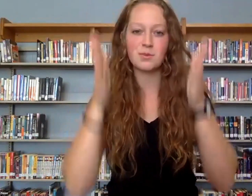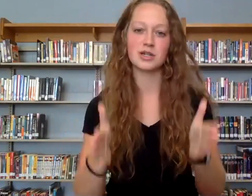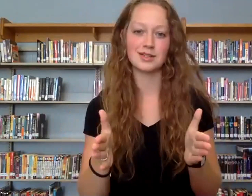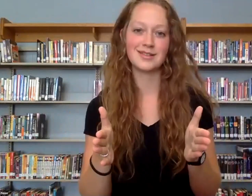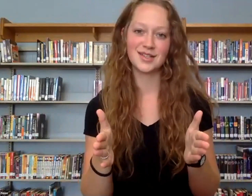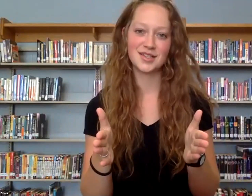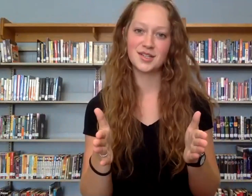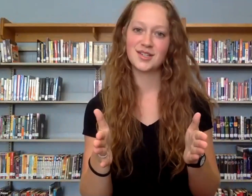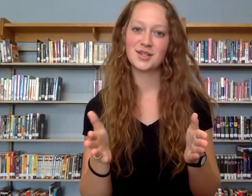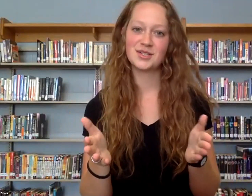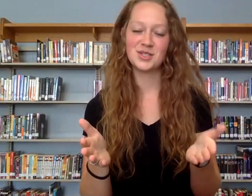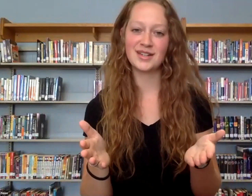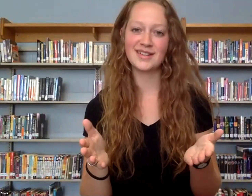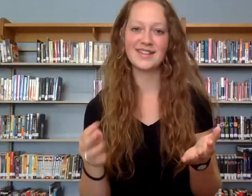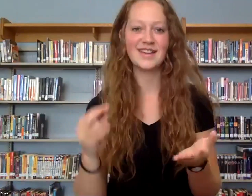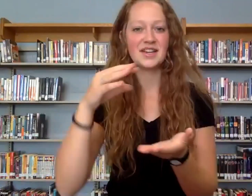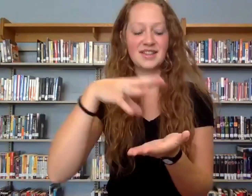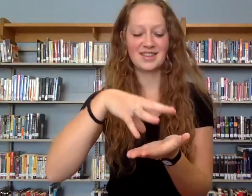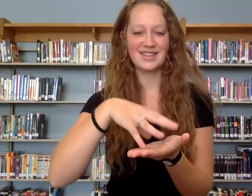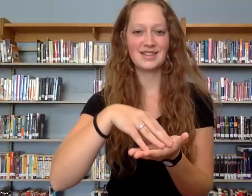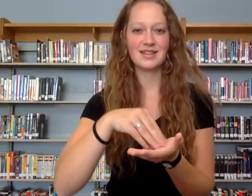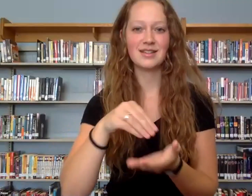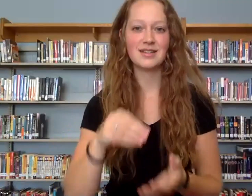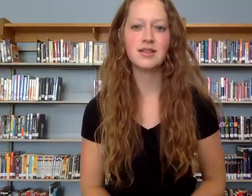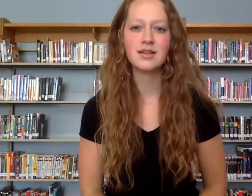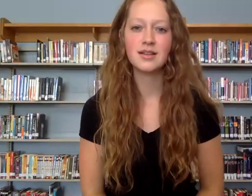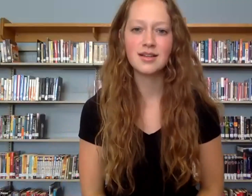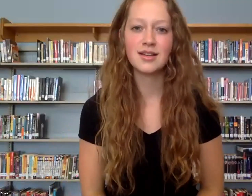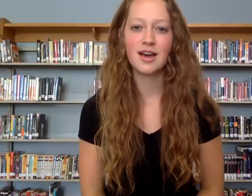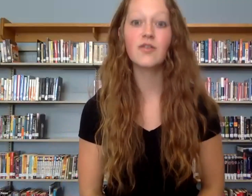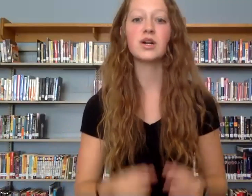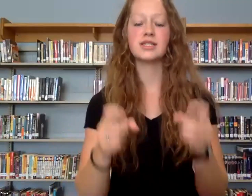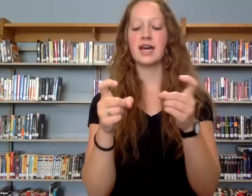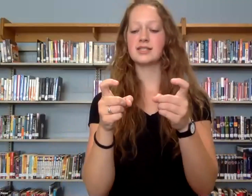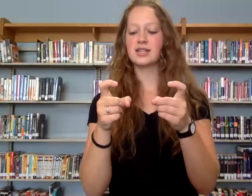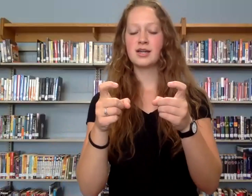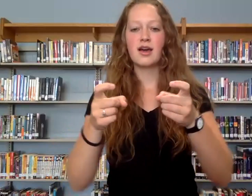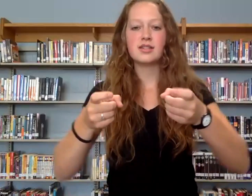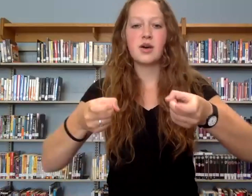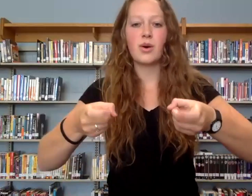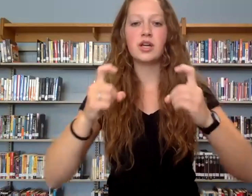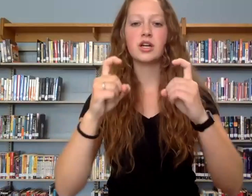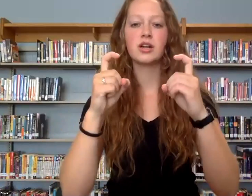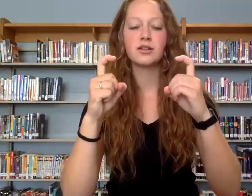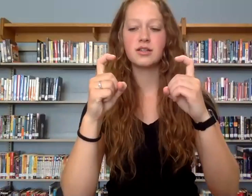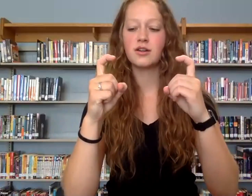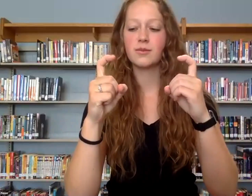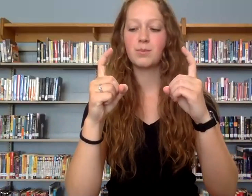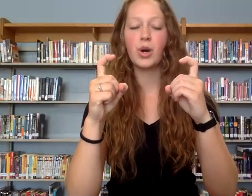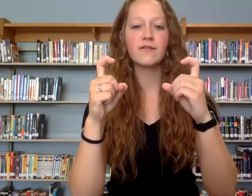person. Student. Can you show the manager again? Of course, yes. So your pointer fingers